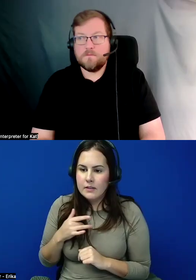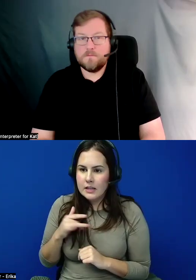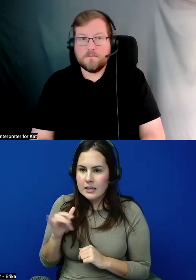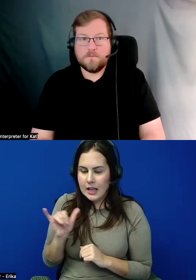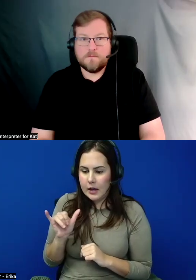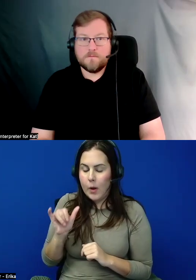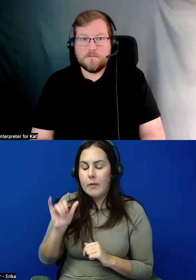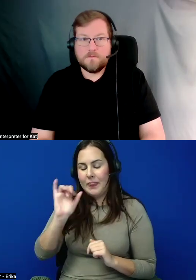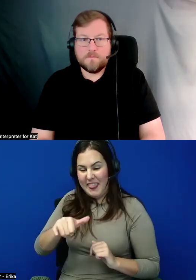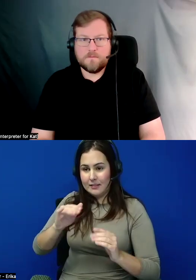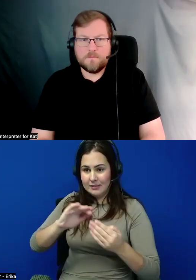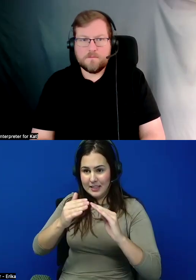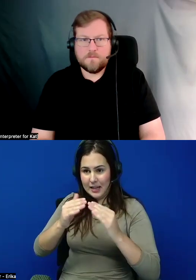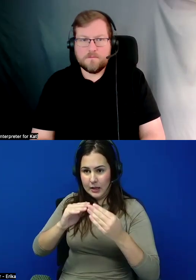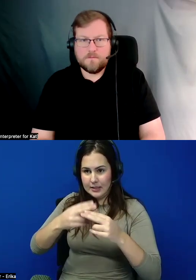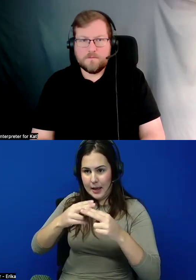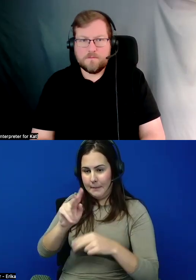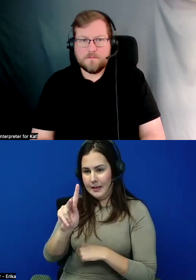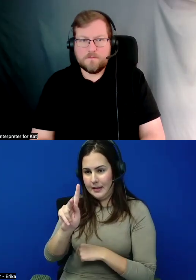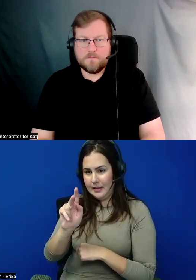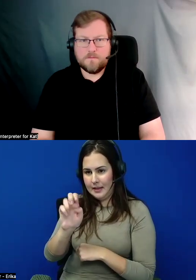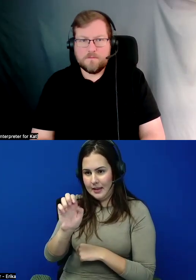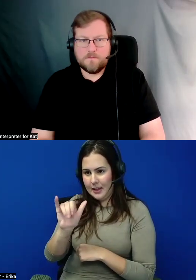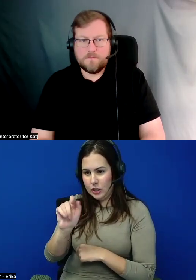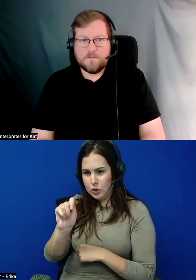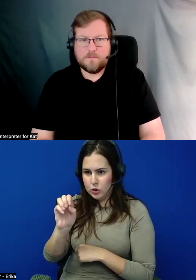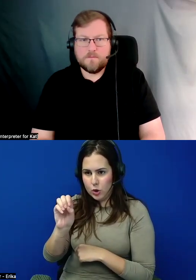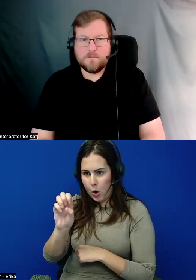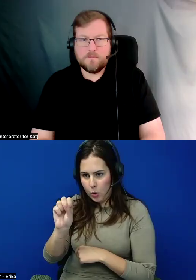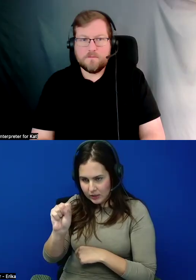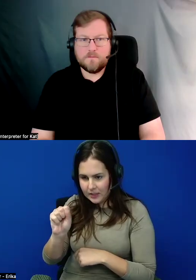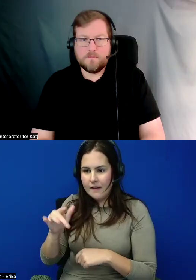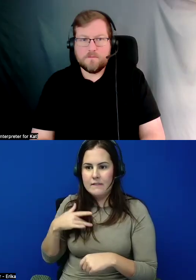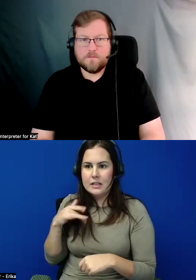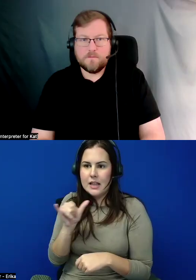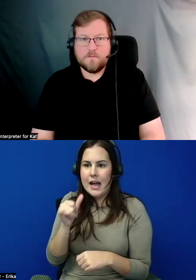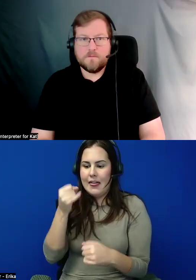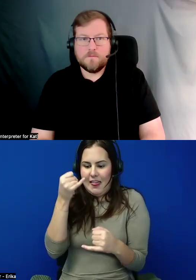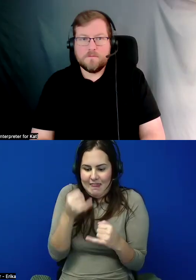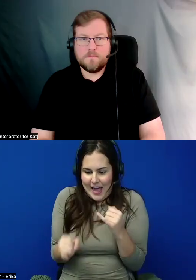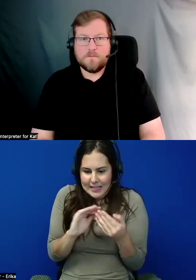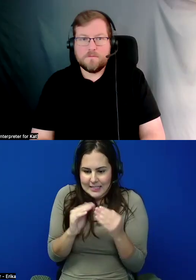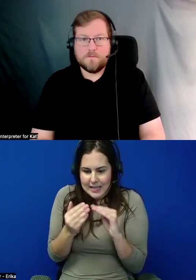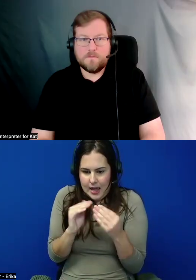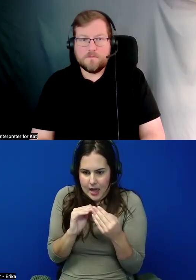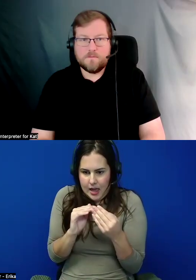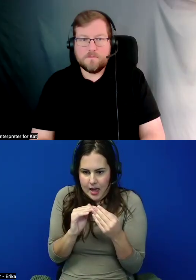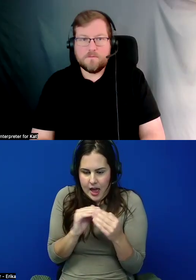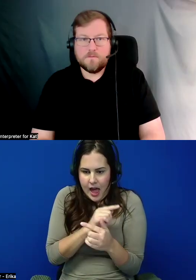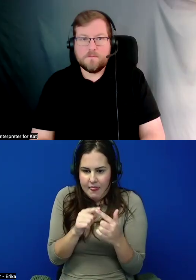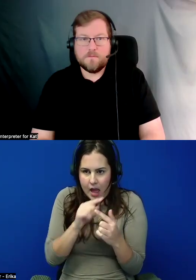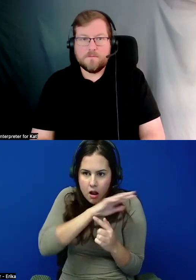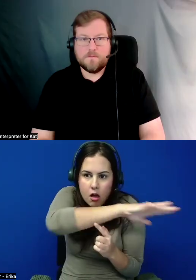you go there, it kind of feels like you're in the last city before wilderness. Like there's no roads to